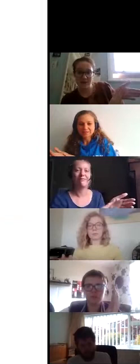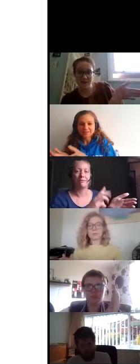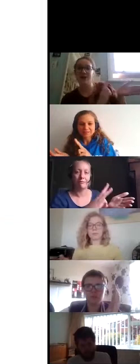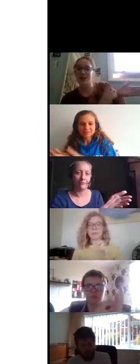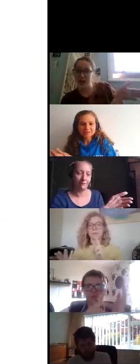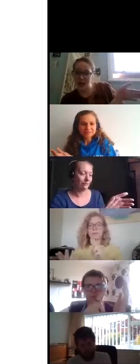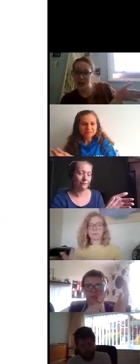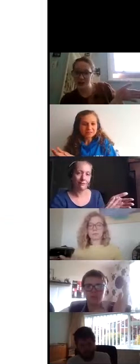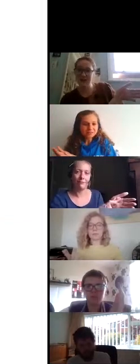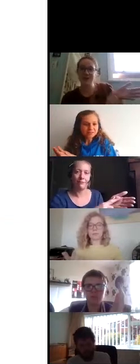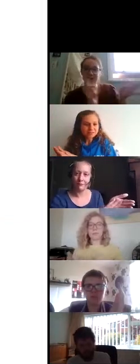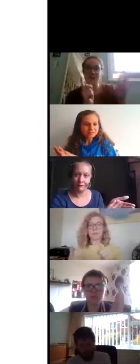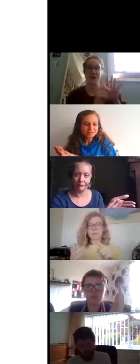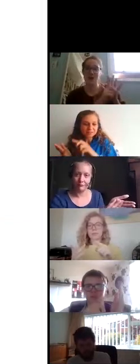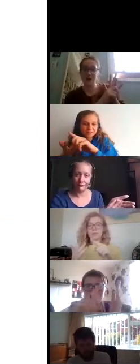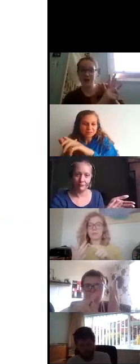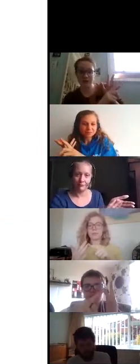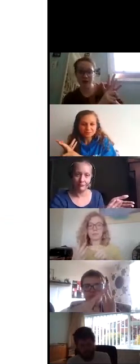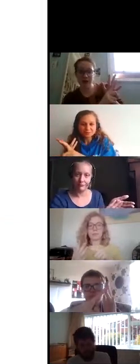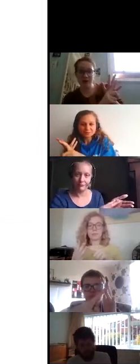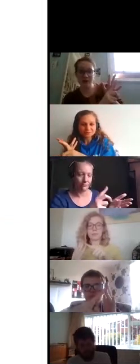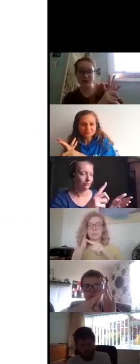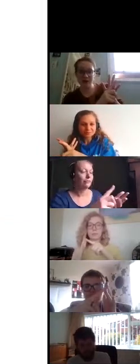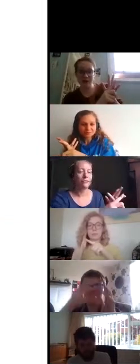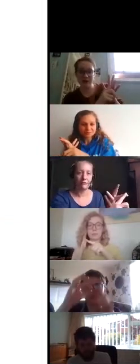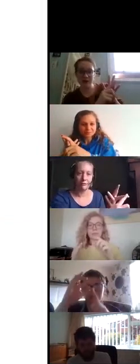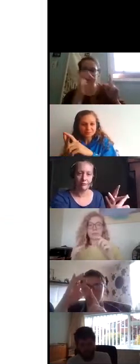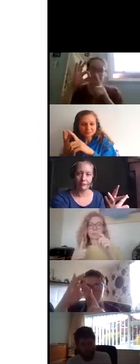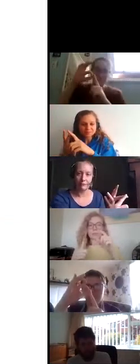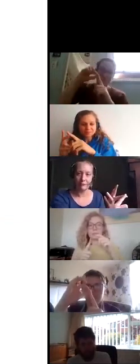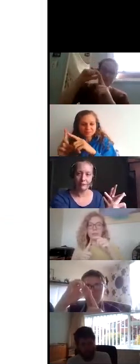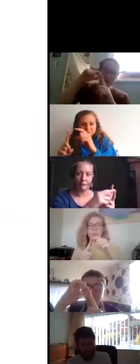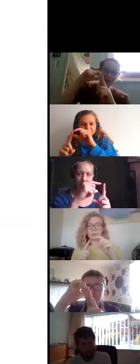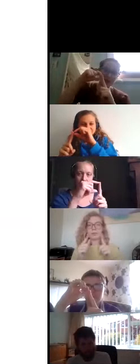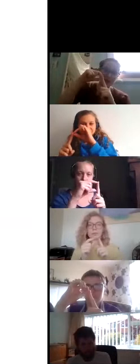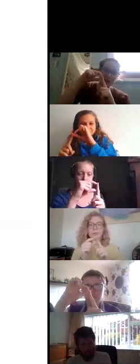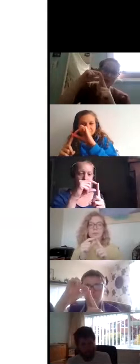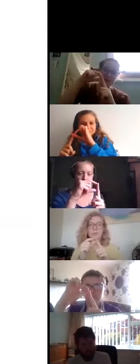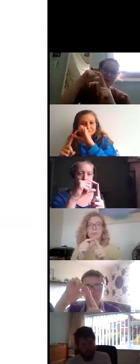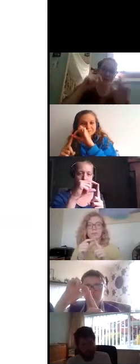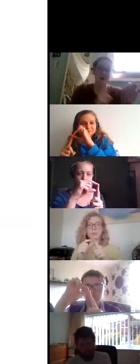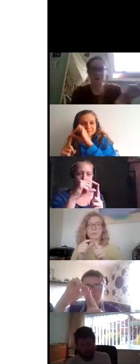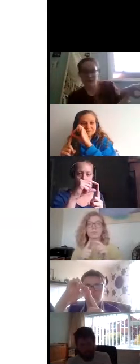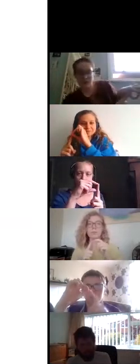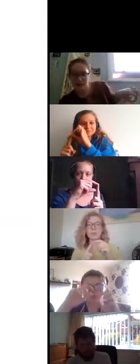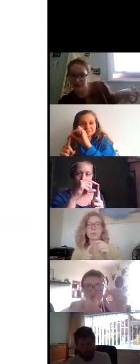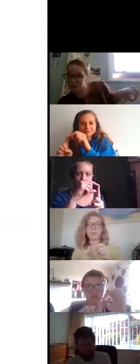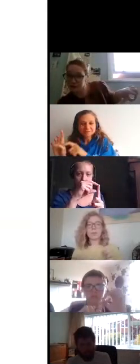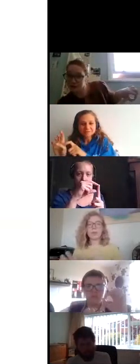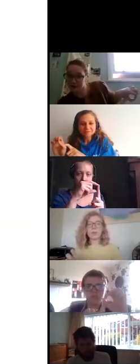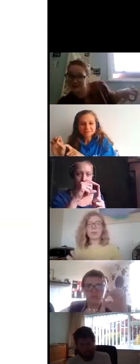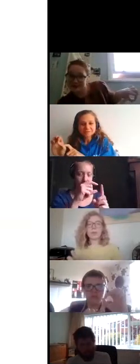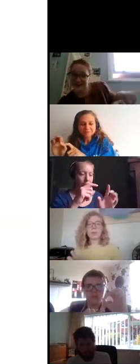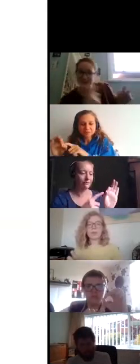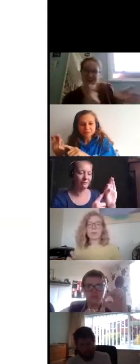M, N, O for the vowel, make a P, make a